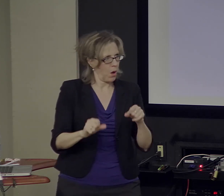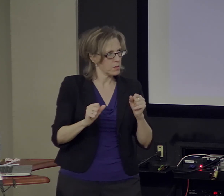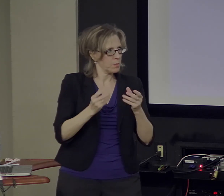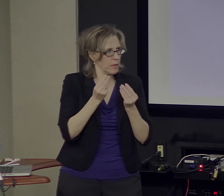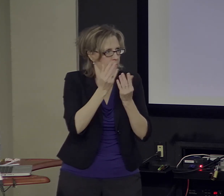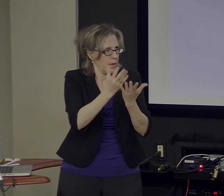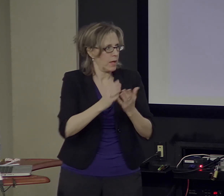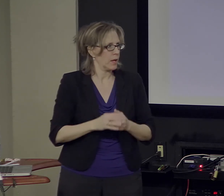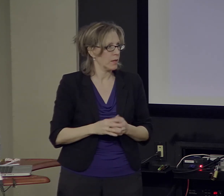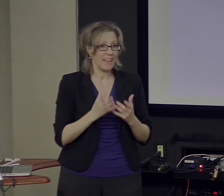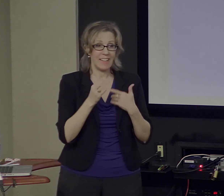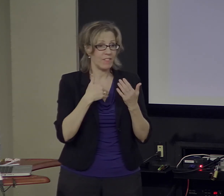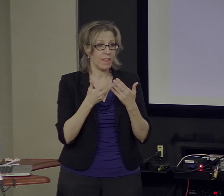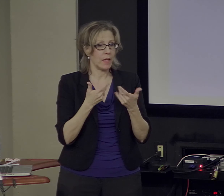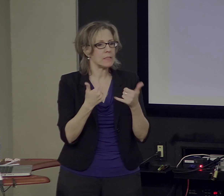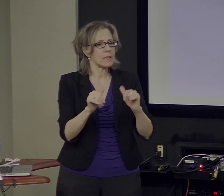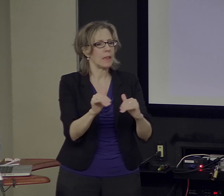many different ways, actually,